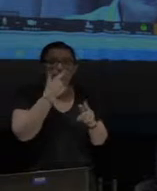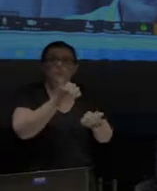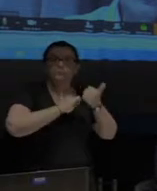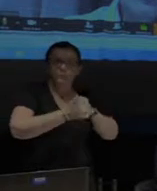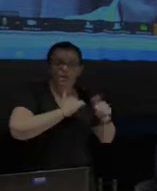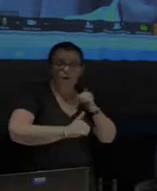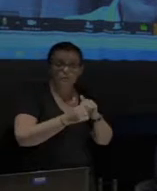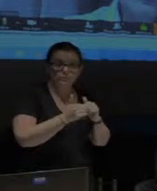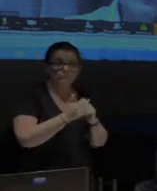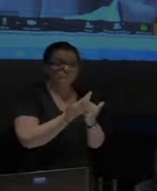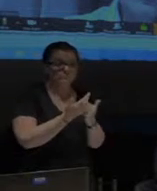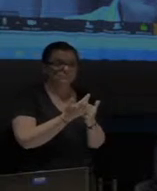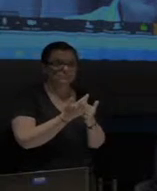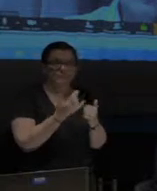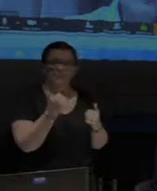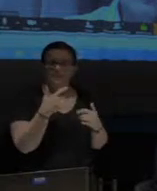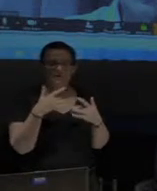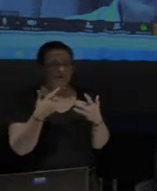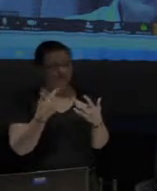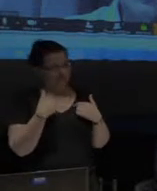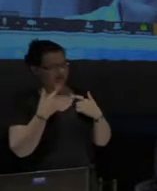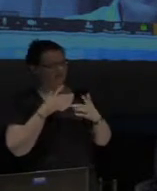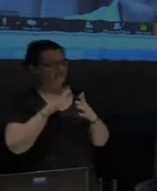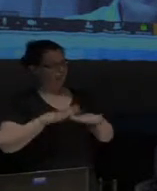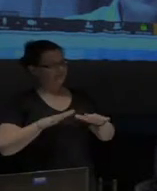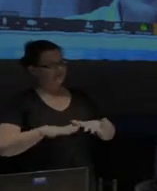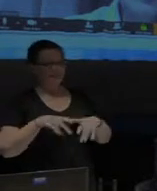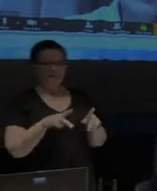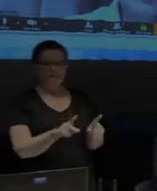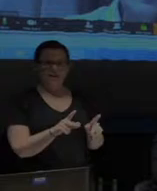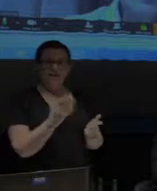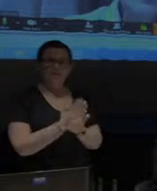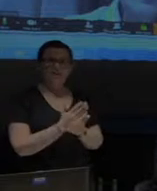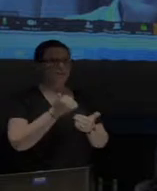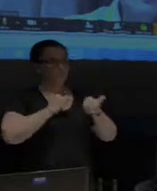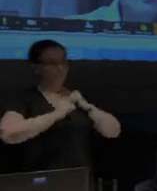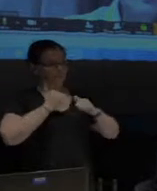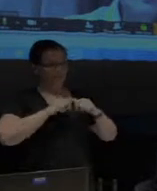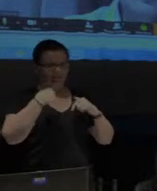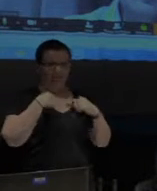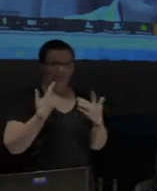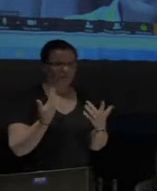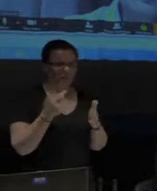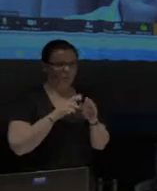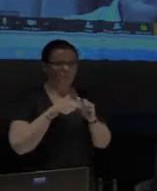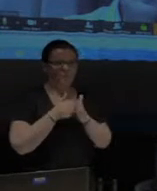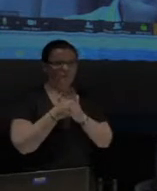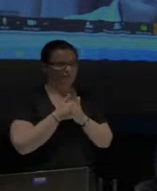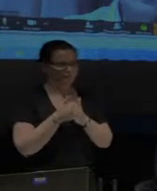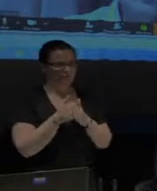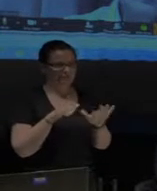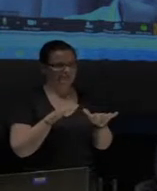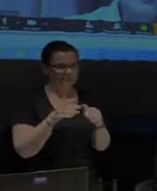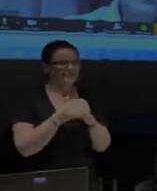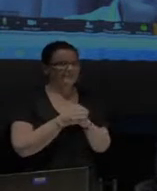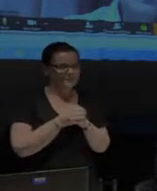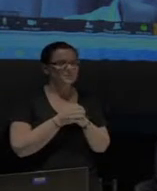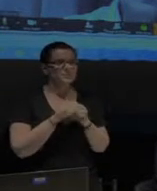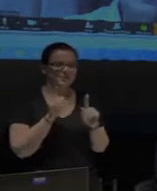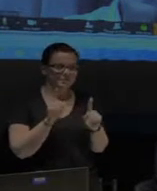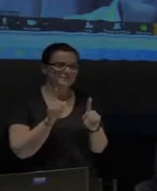a cultural norm for us to be proud or boastful, which I don't really mean, but emphasis, in a way